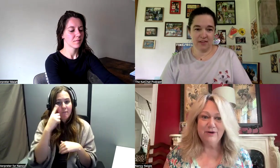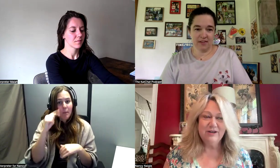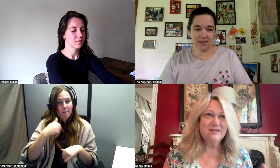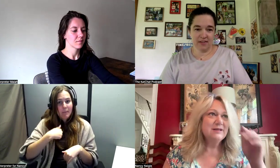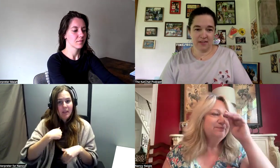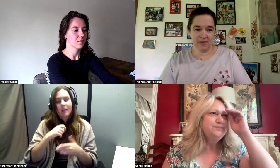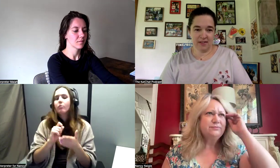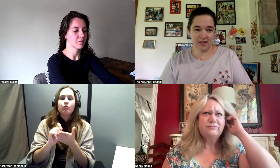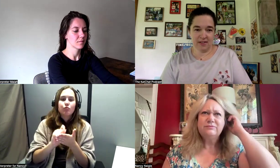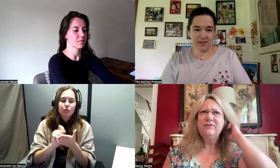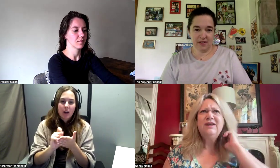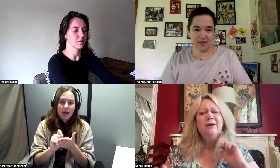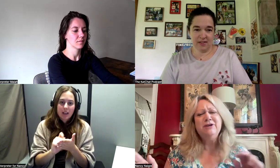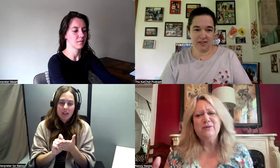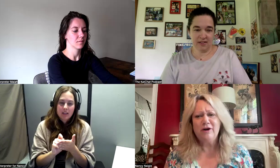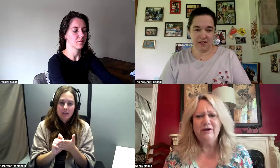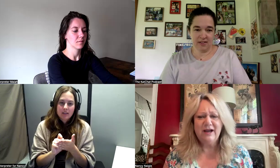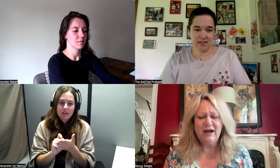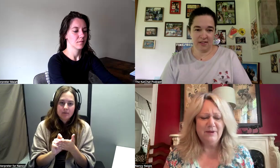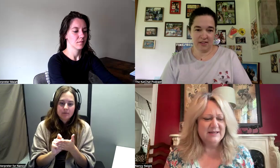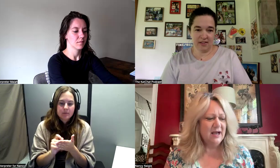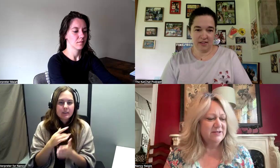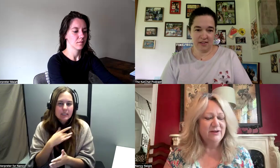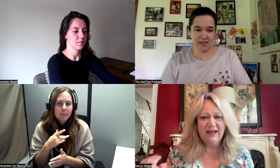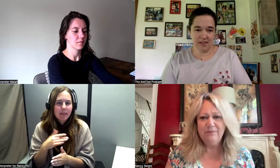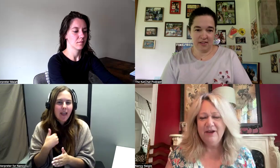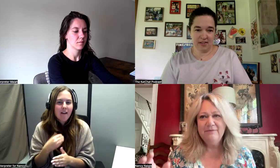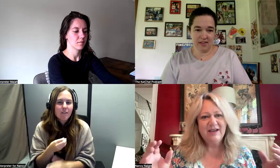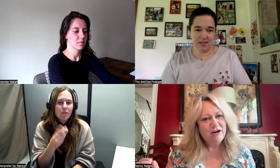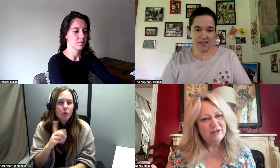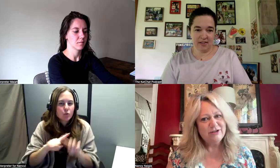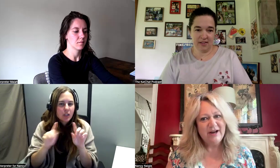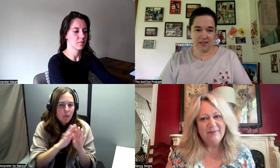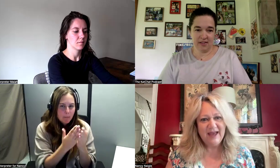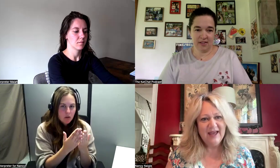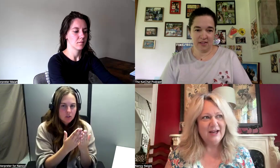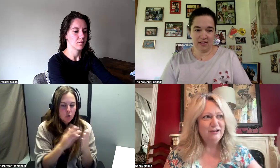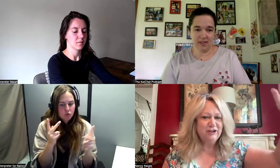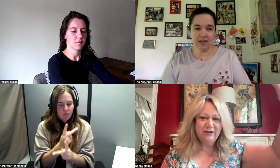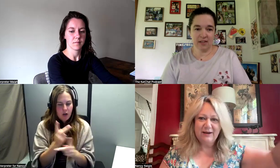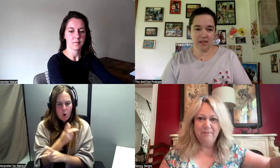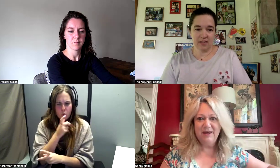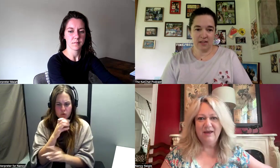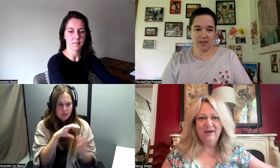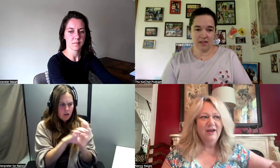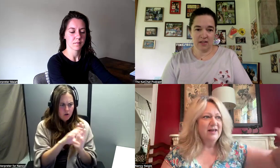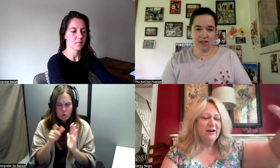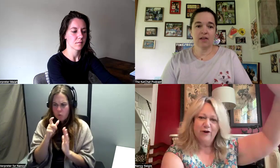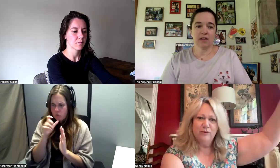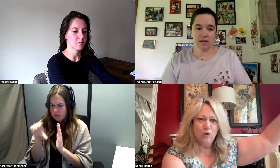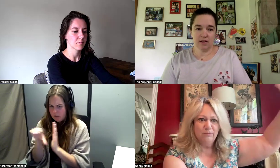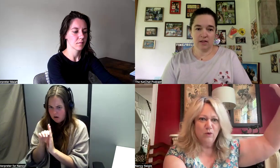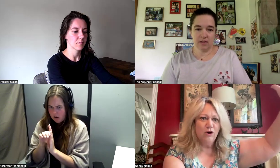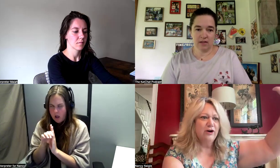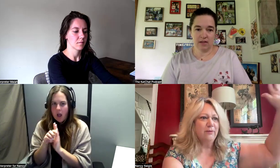my books, I'm usually working on a couple at a time. So to keep my character straight in my head, I usually do like a big, like a